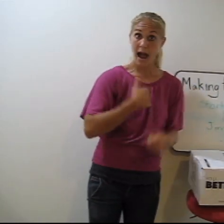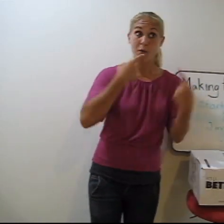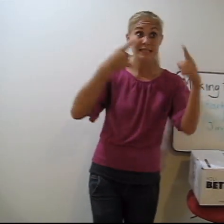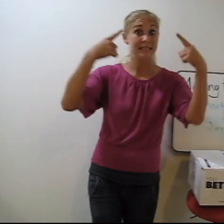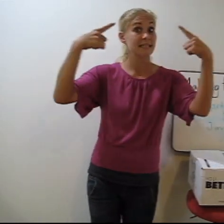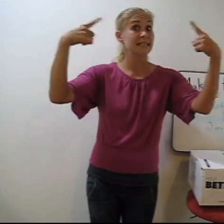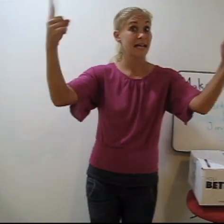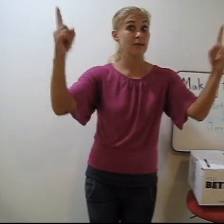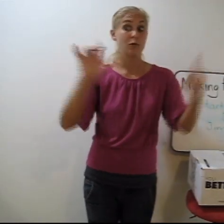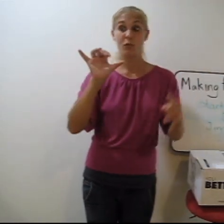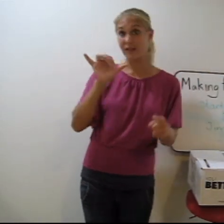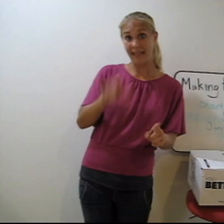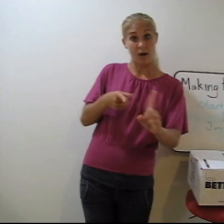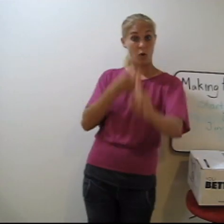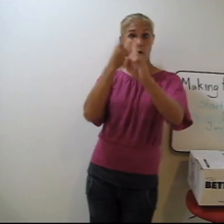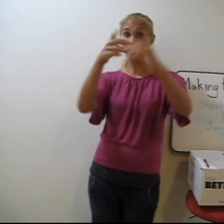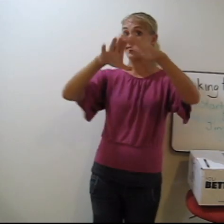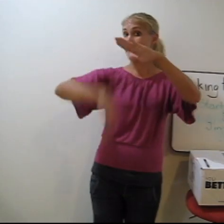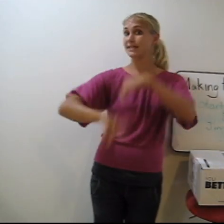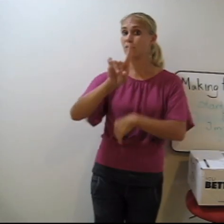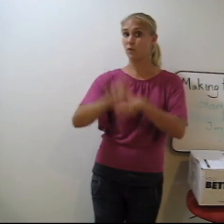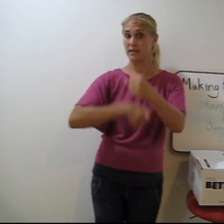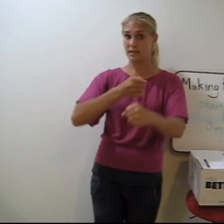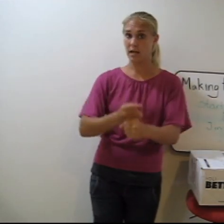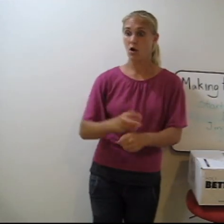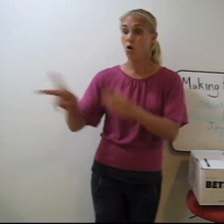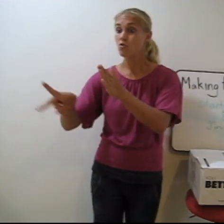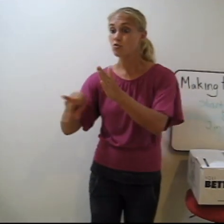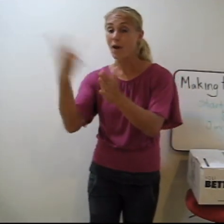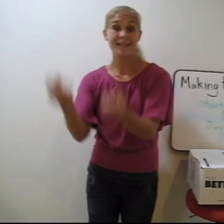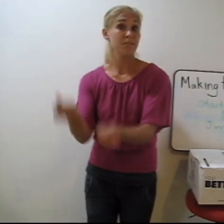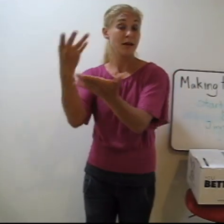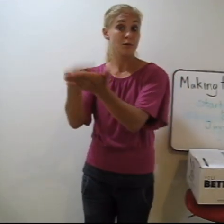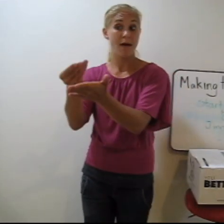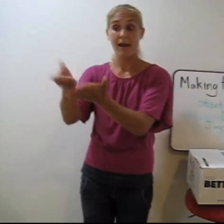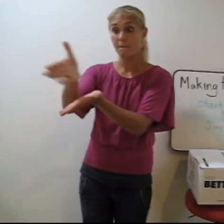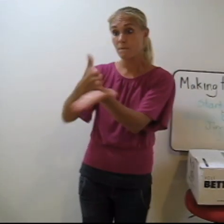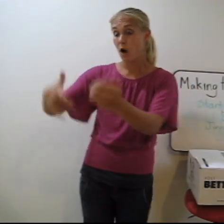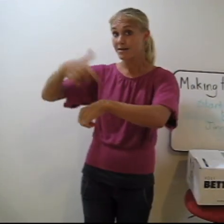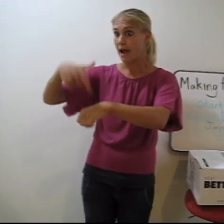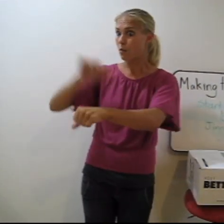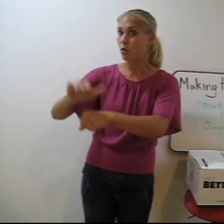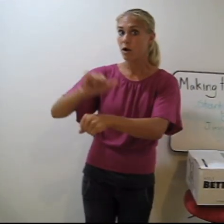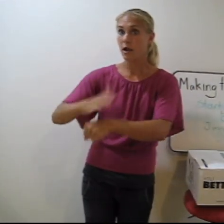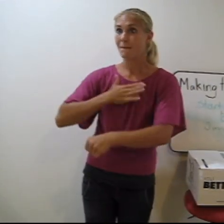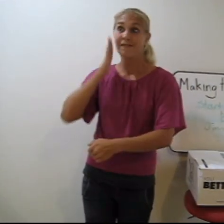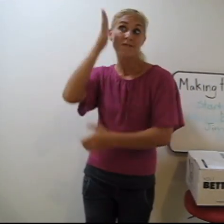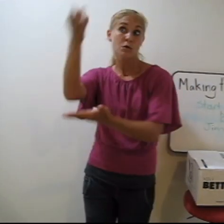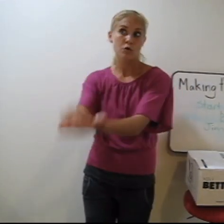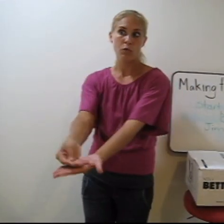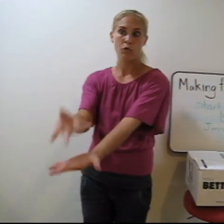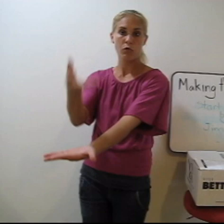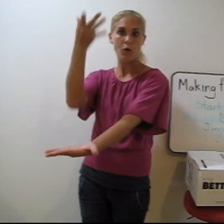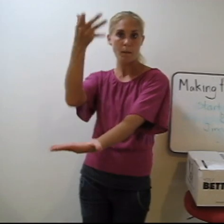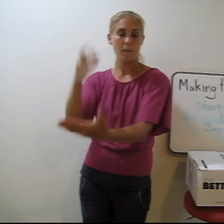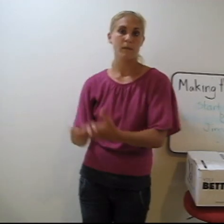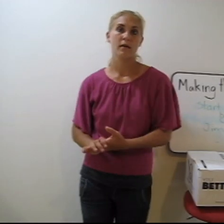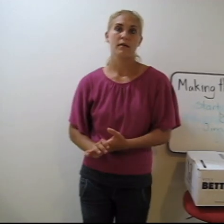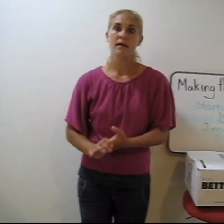year. Making twice as much money part-time working on my fortune as I was full-time working on